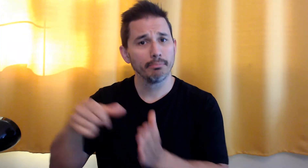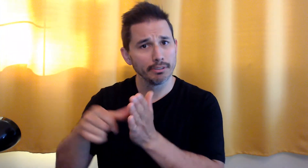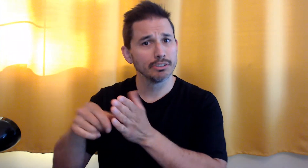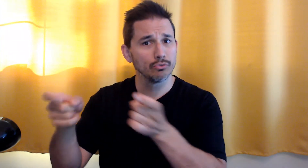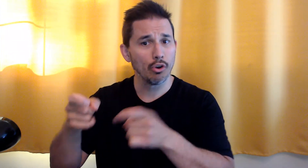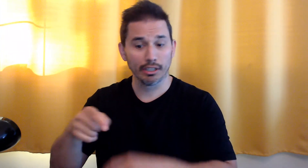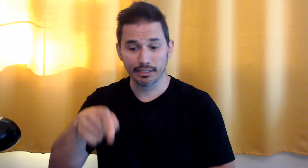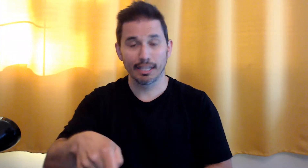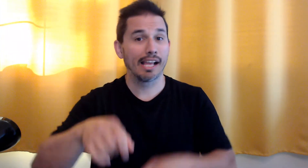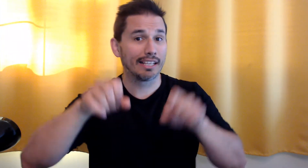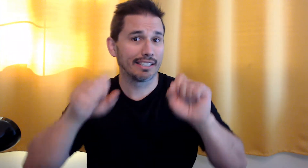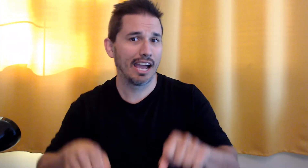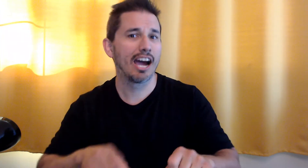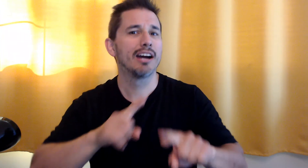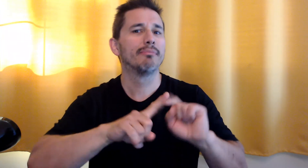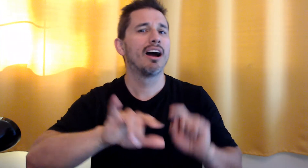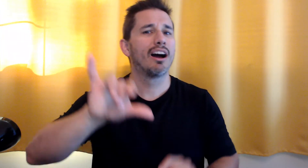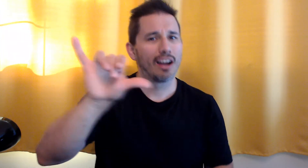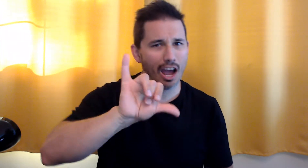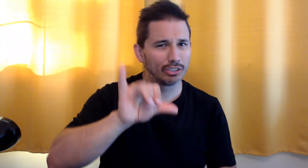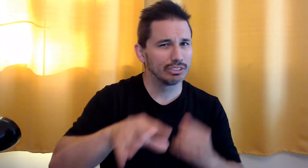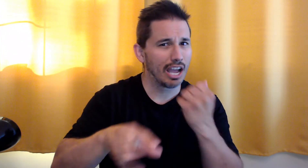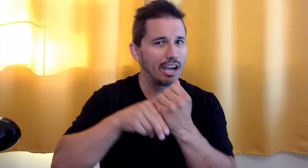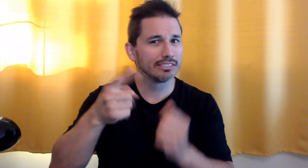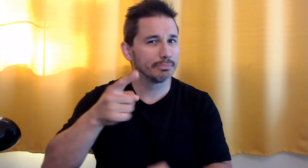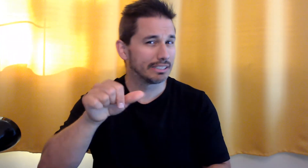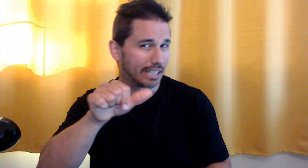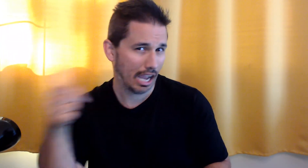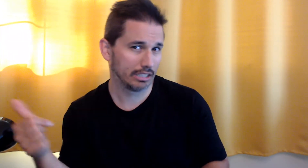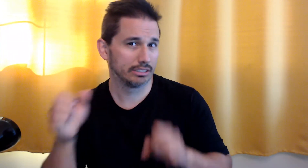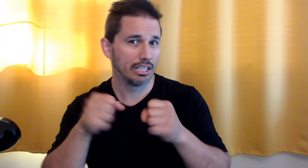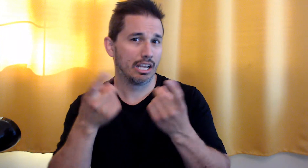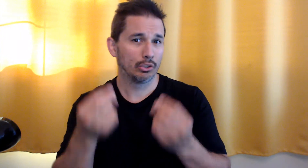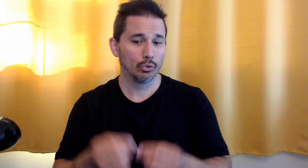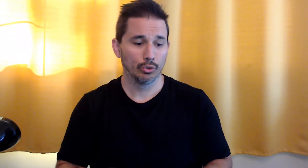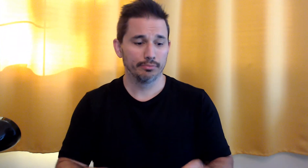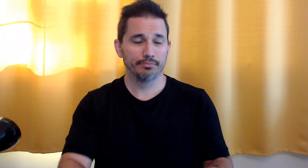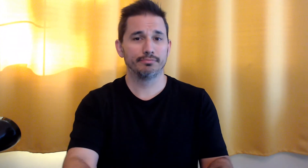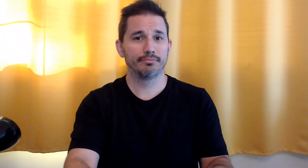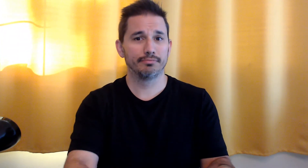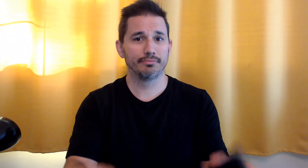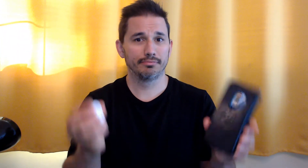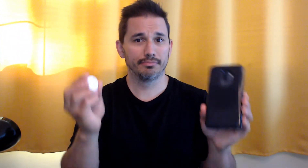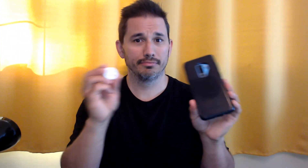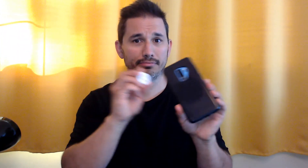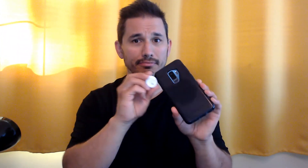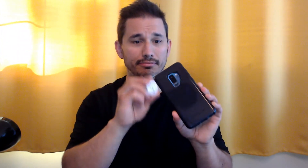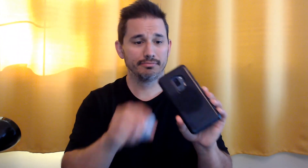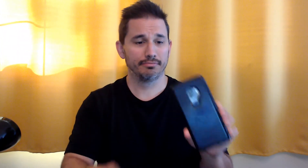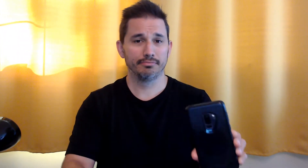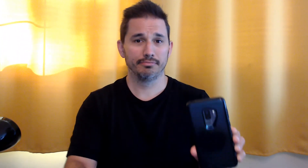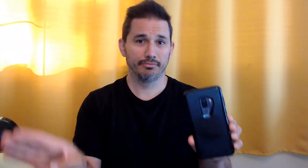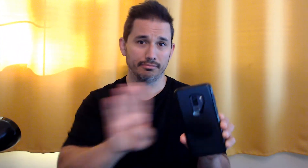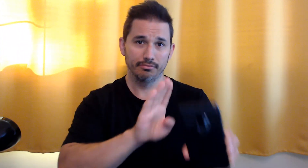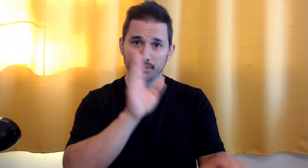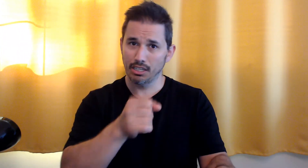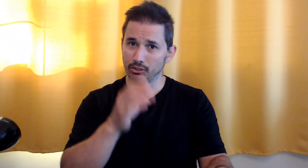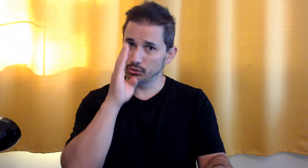that. This button's able to do all those things, but it can also do something else.